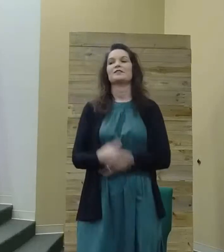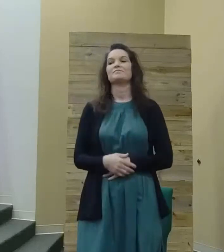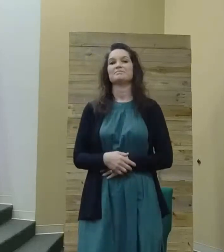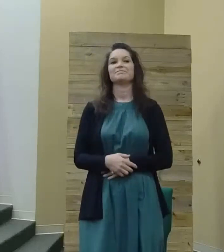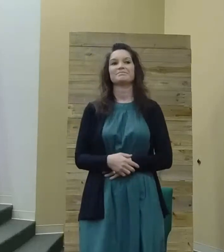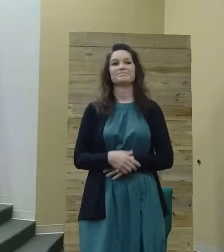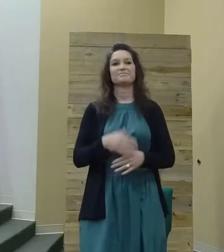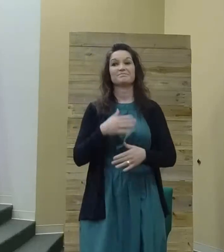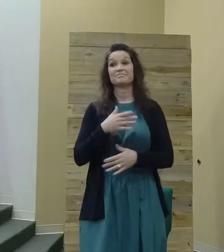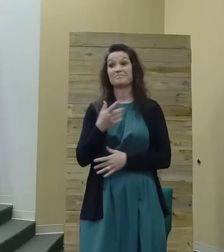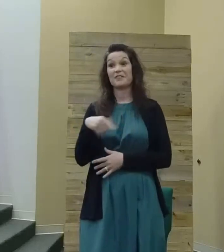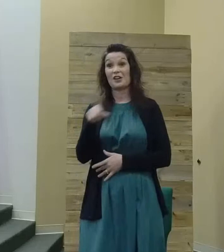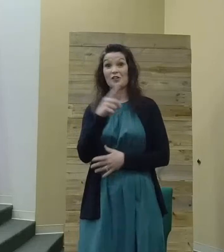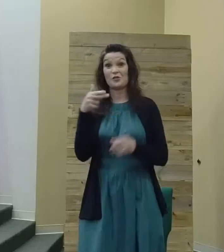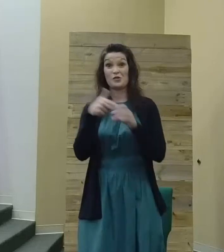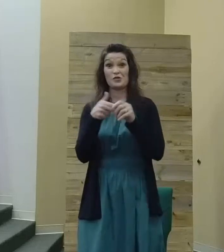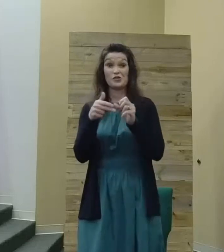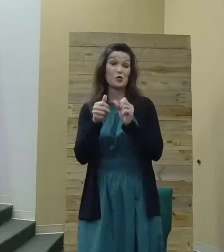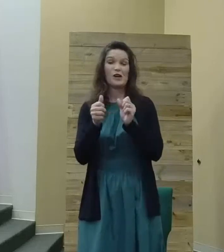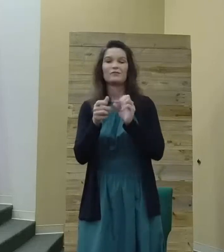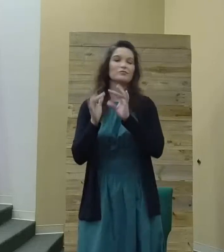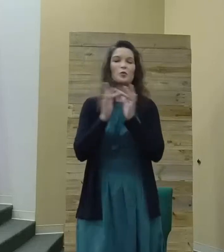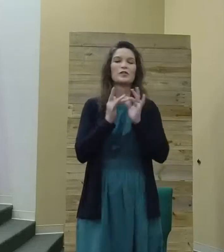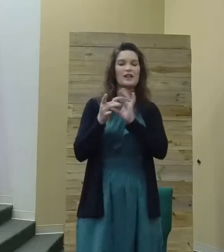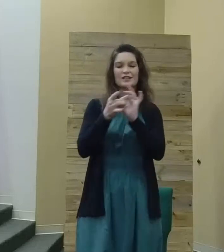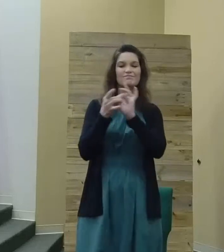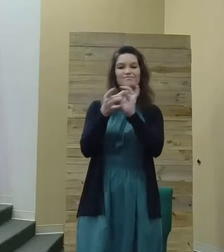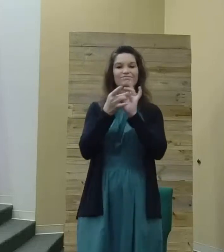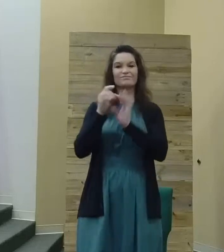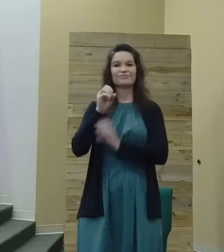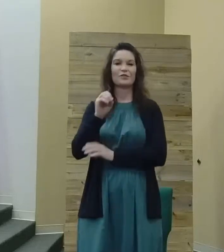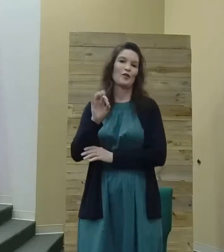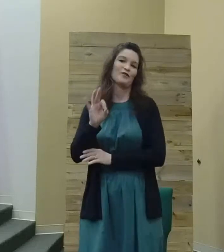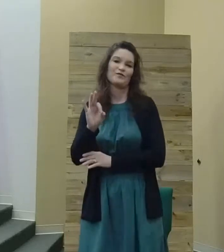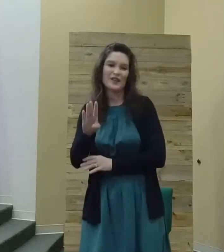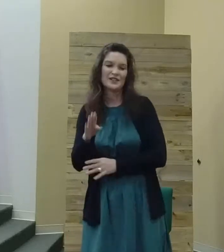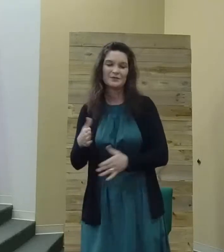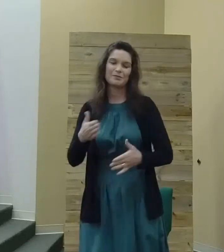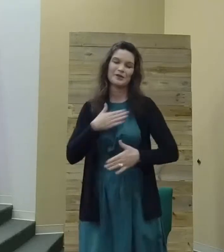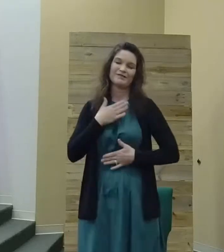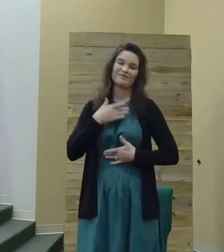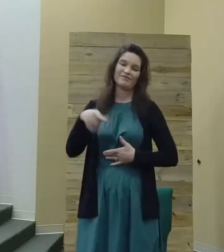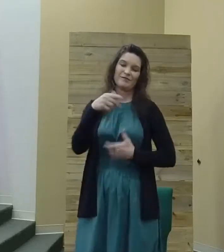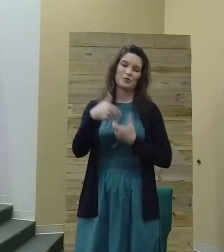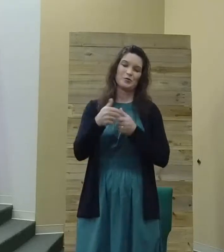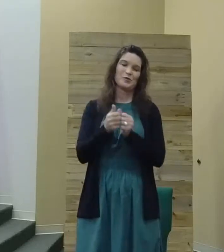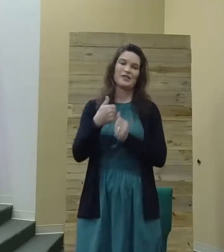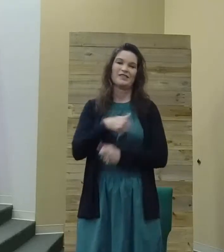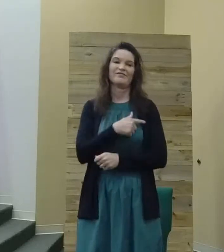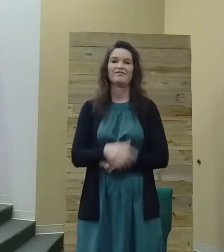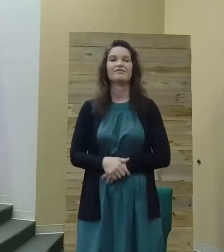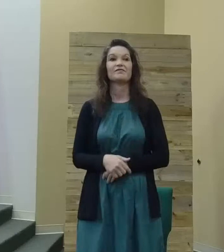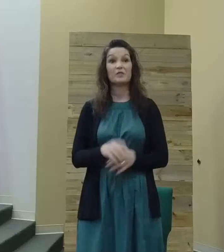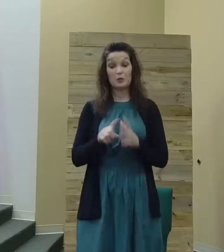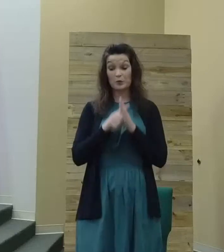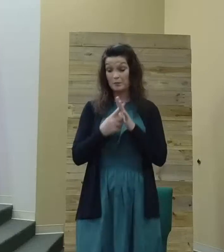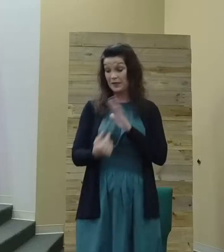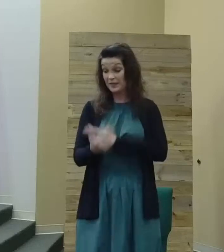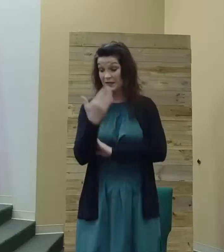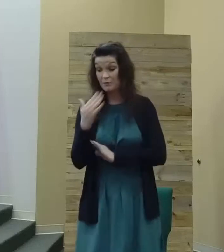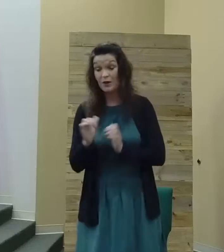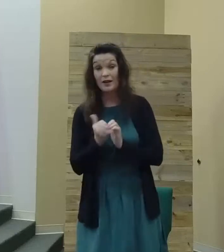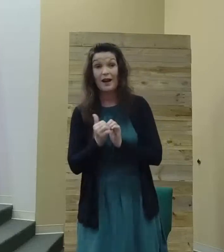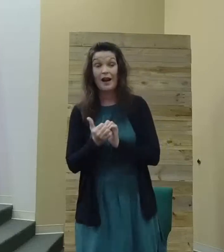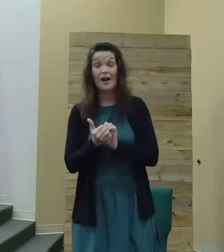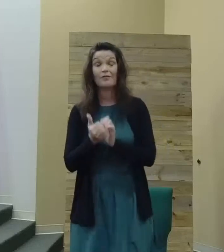this morning. Glad that those of you who are joining us online are with us as well today. Let's begin this morning by